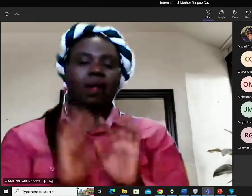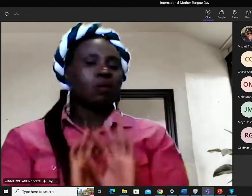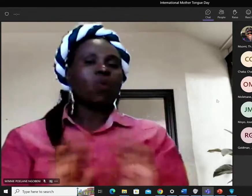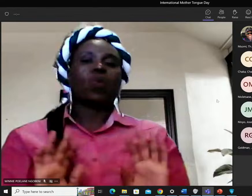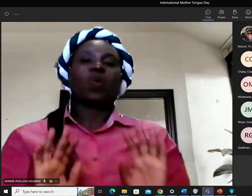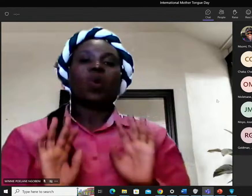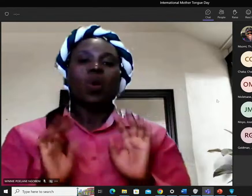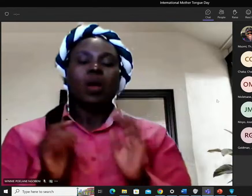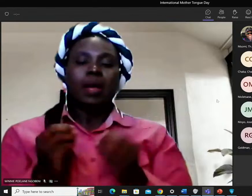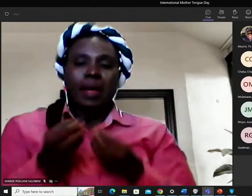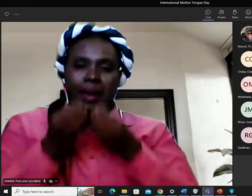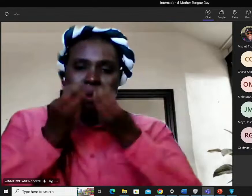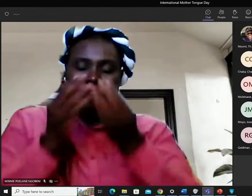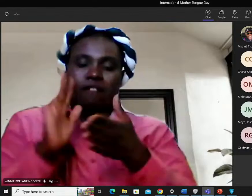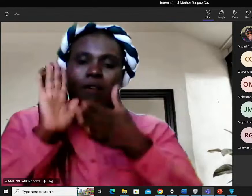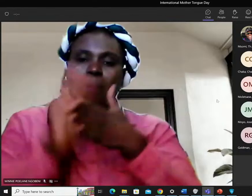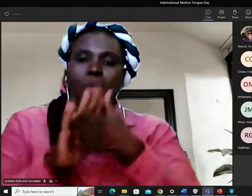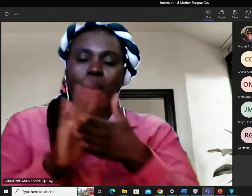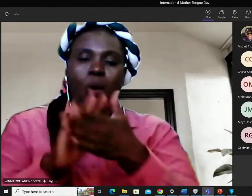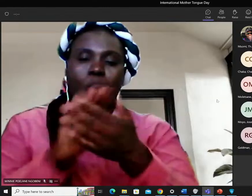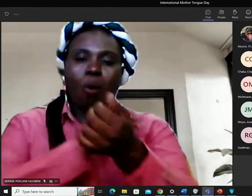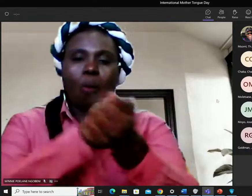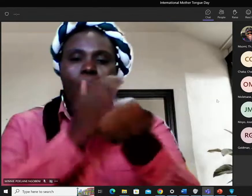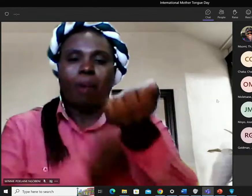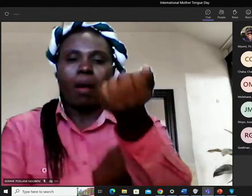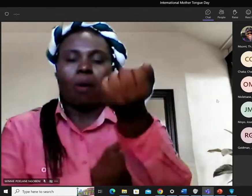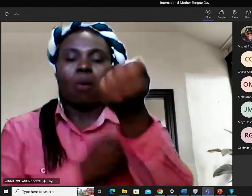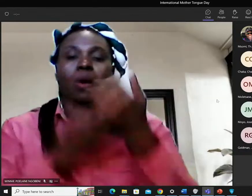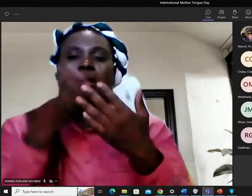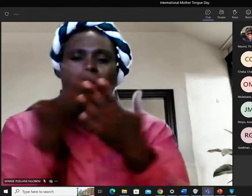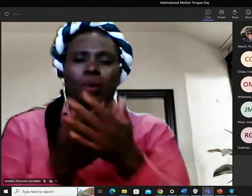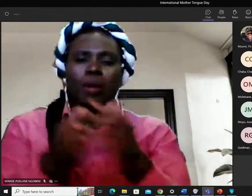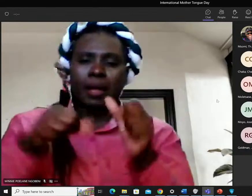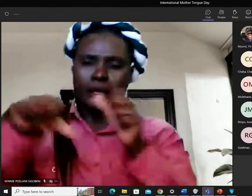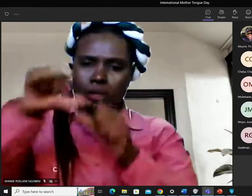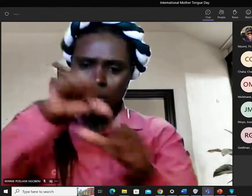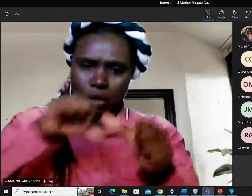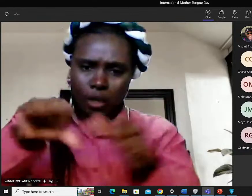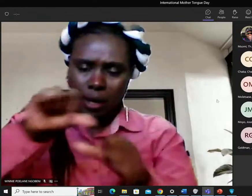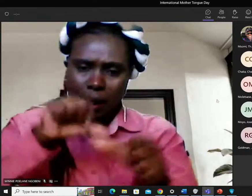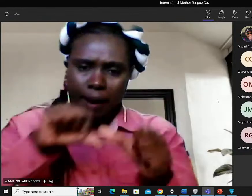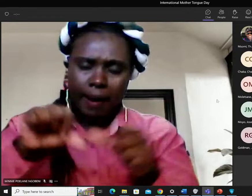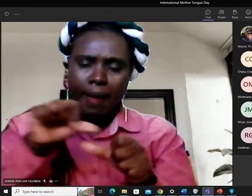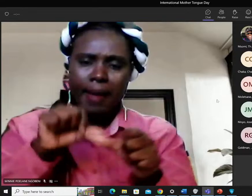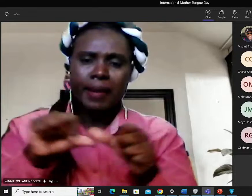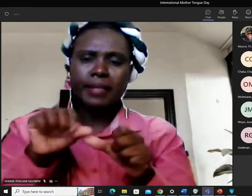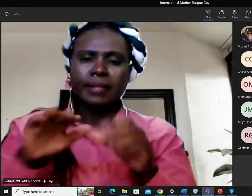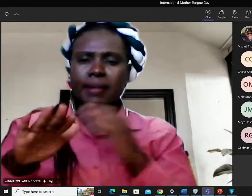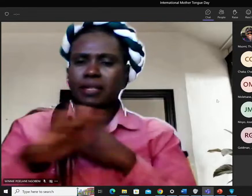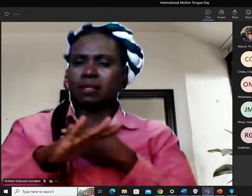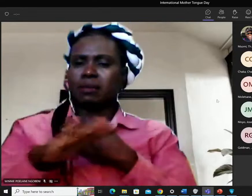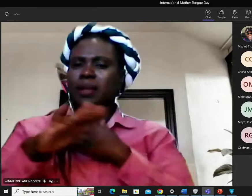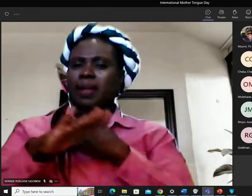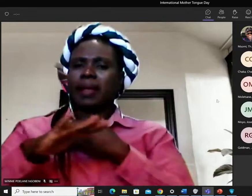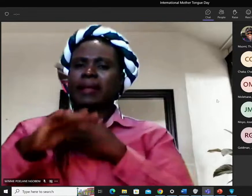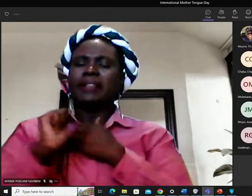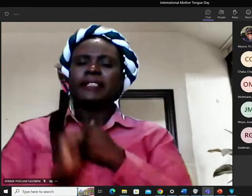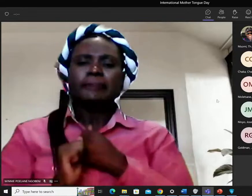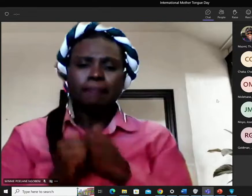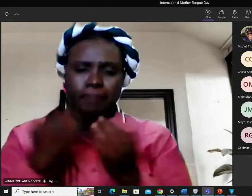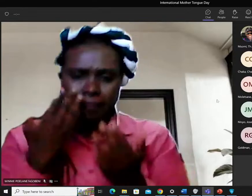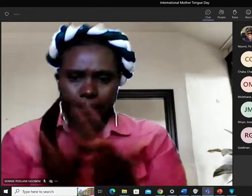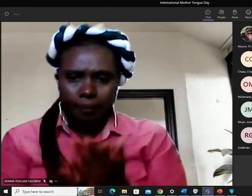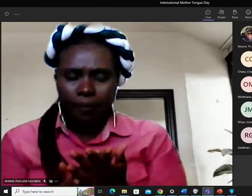you more power to be able to socialize, be it in a social space, be it in